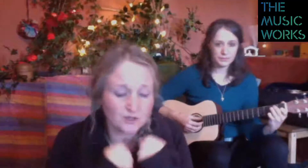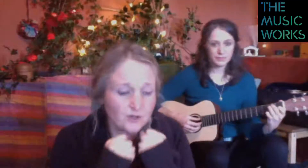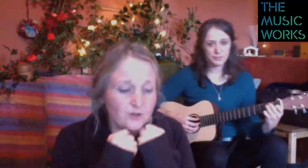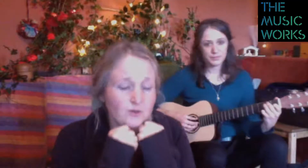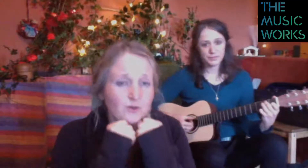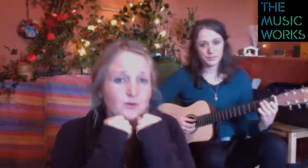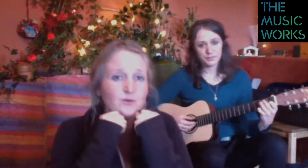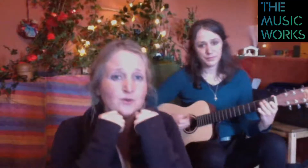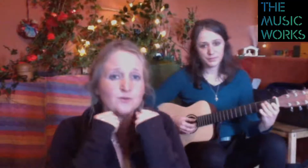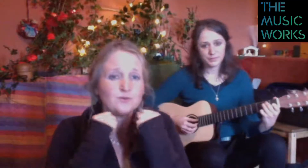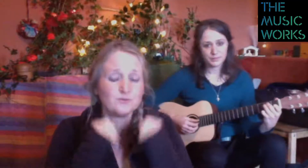soon.